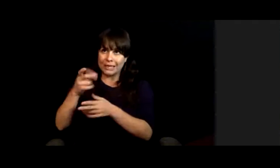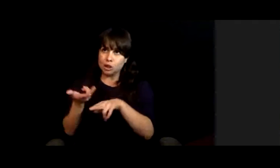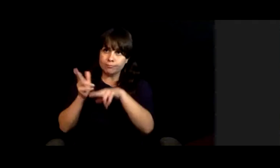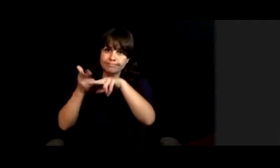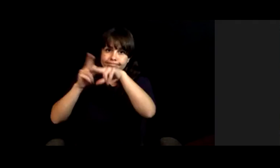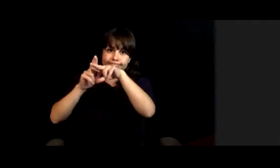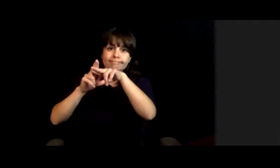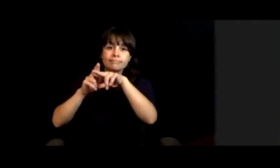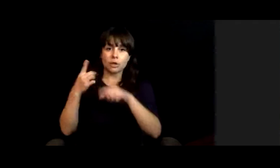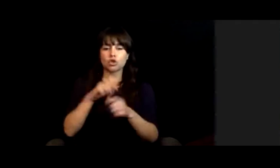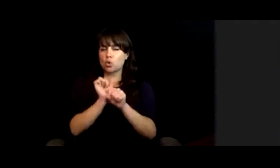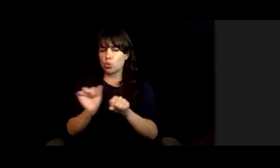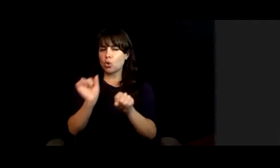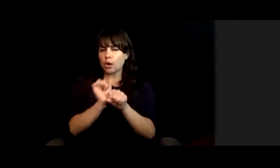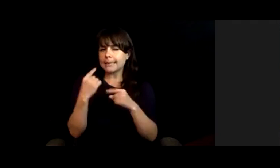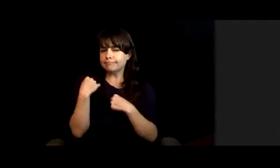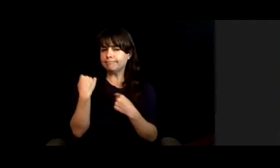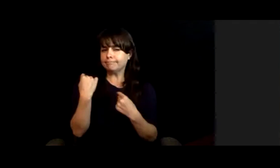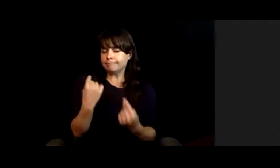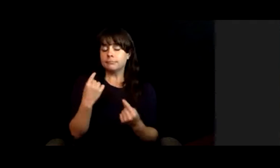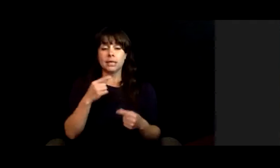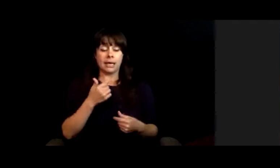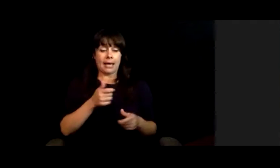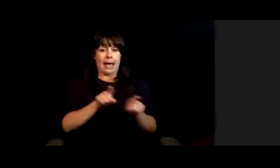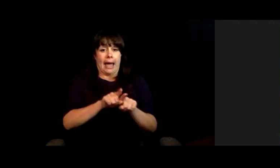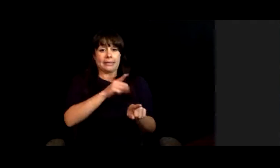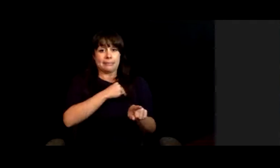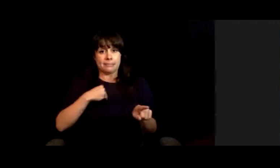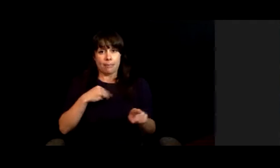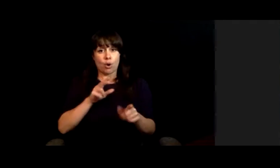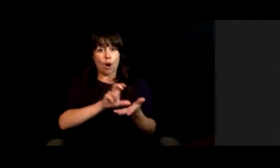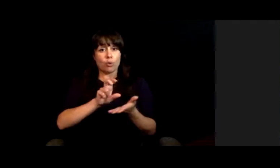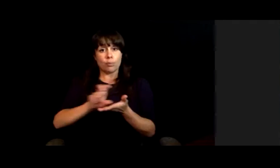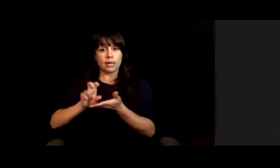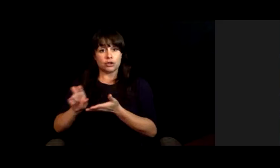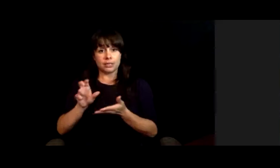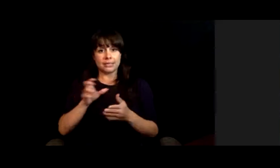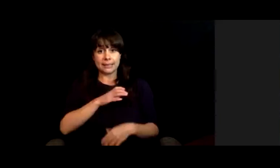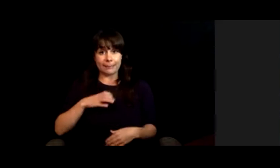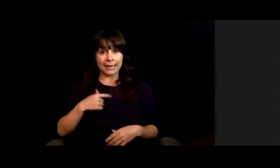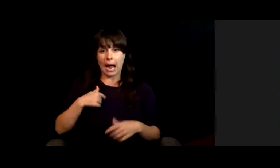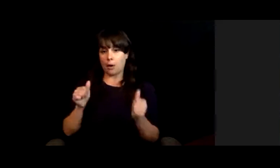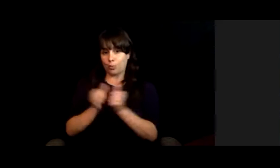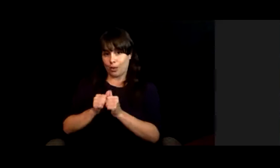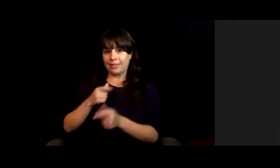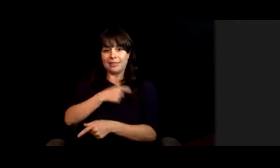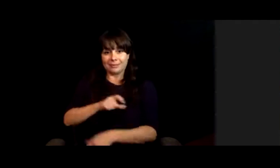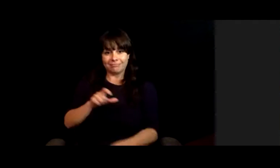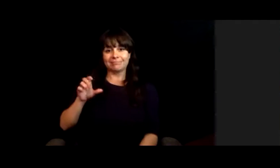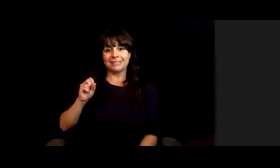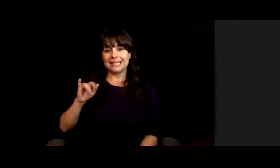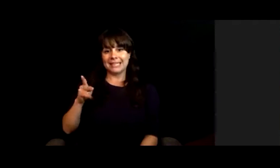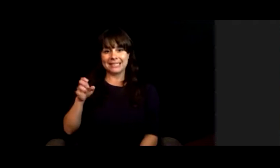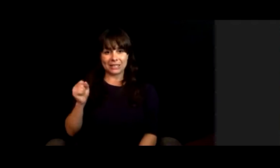And as a member of the Appropriations Committee, I'm right there with my chairman, Chairman Sickles, in that fight